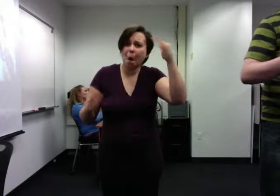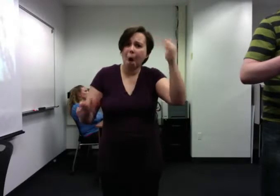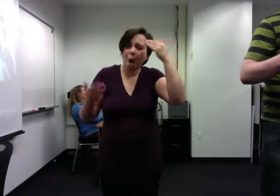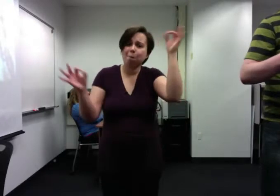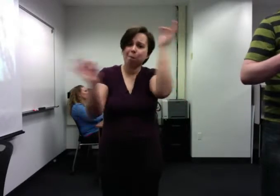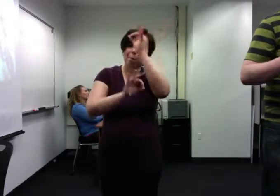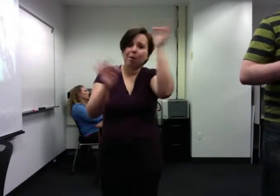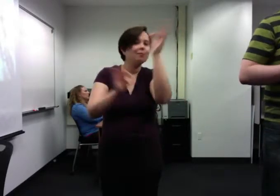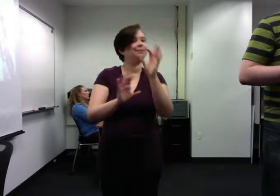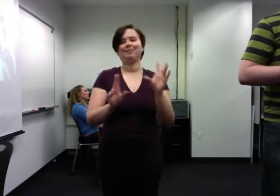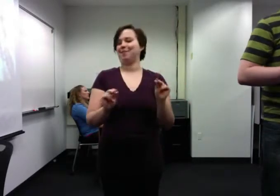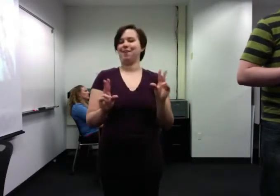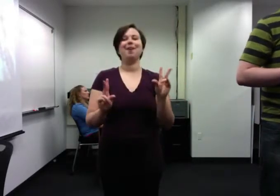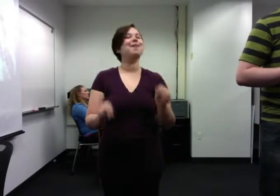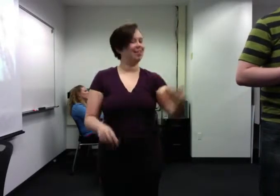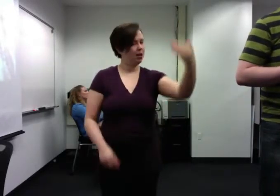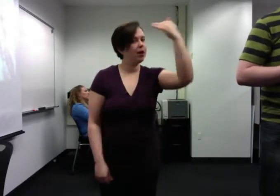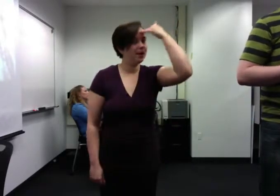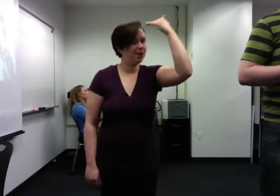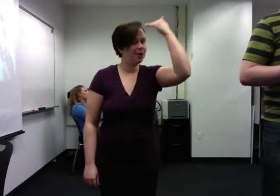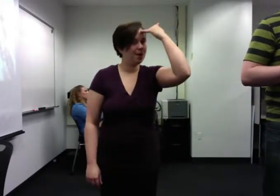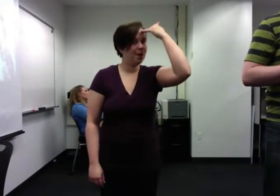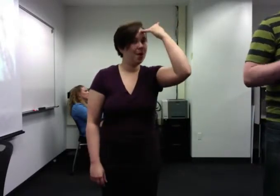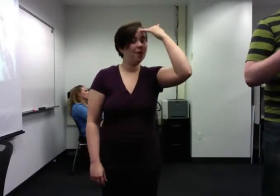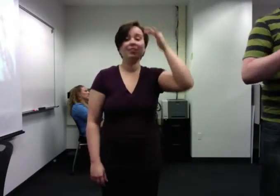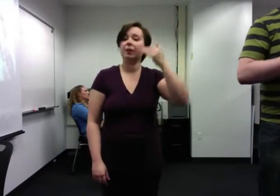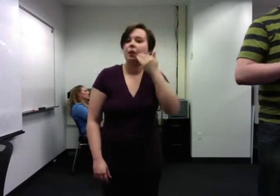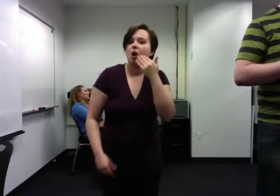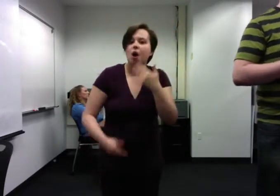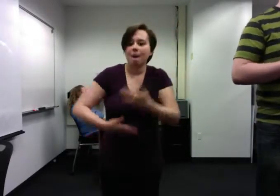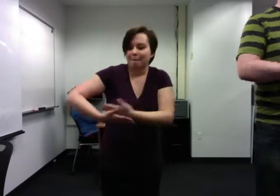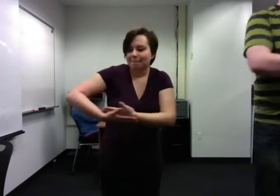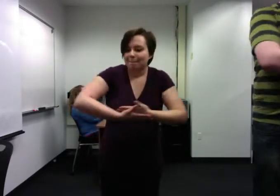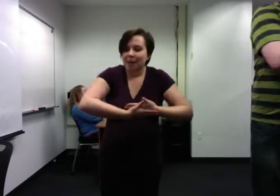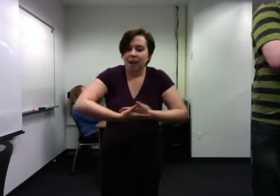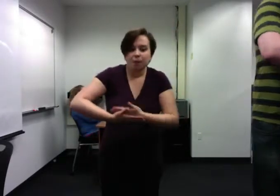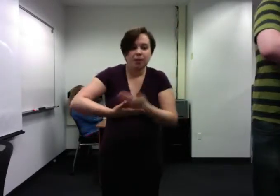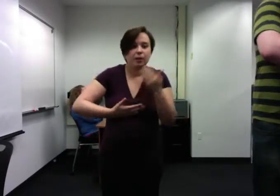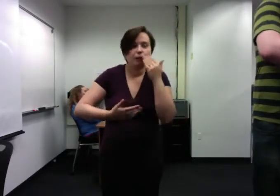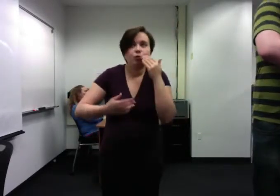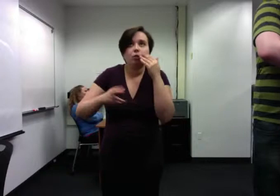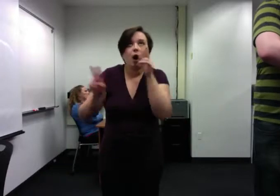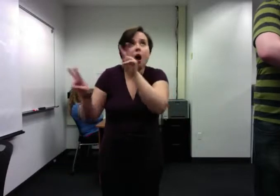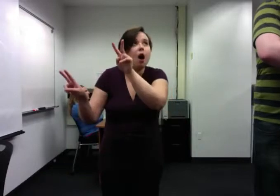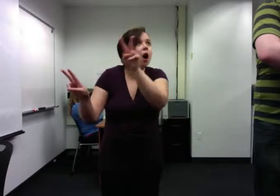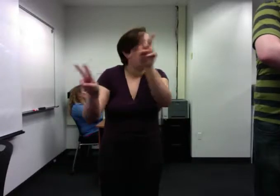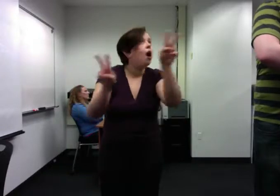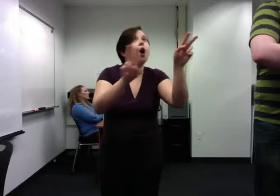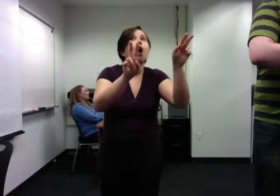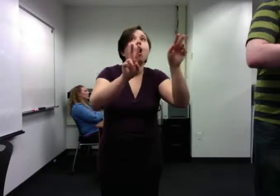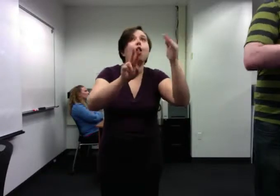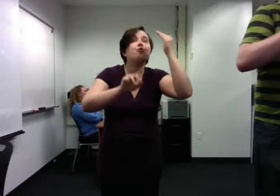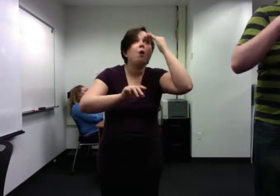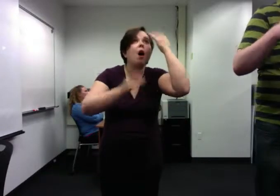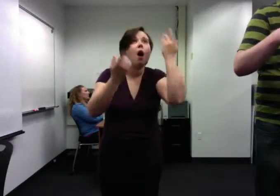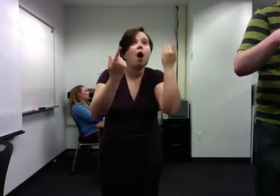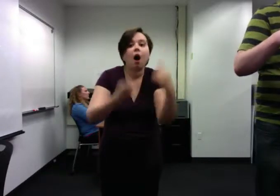thank goodness we're finding out that little infants in cribs know what's going on. And we can do, now we're talking big things like